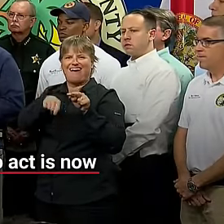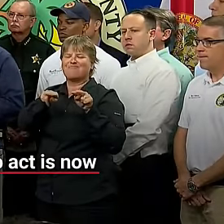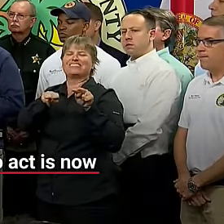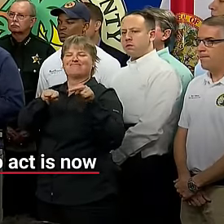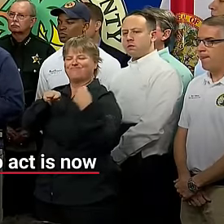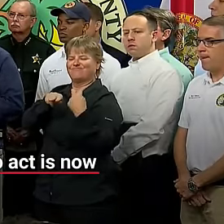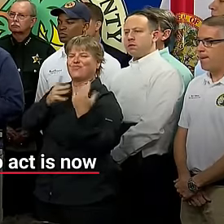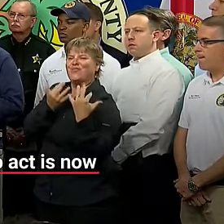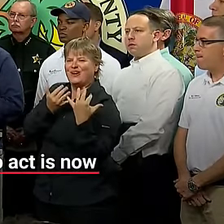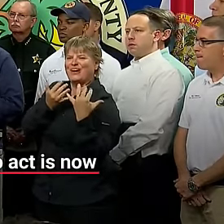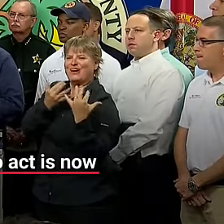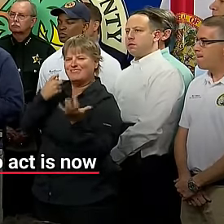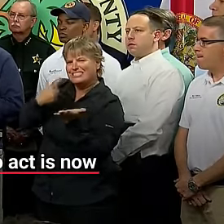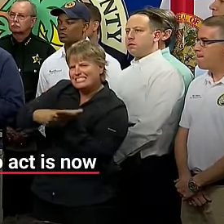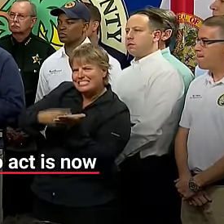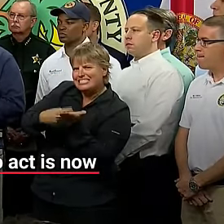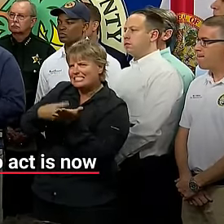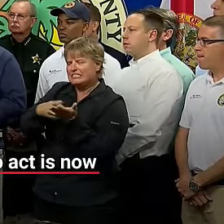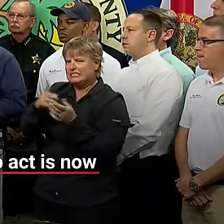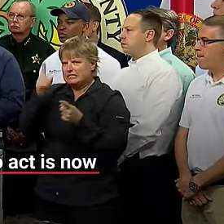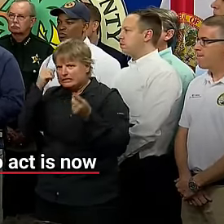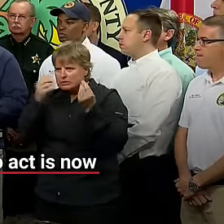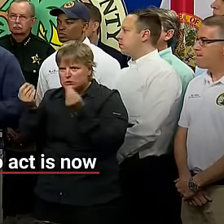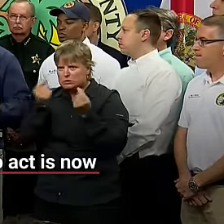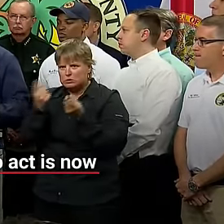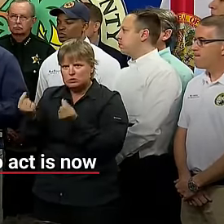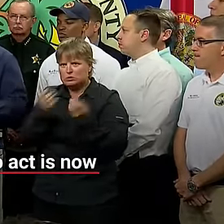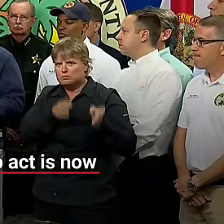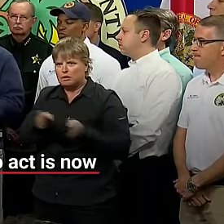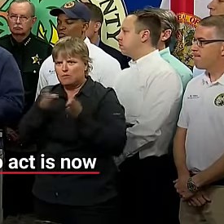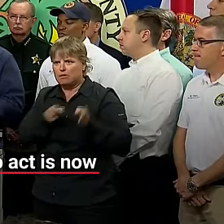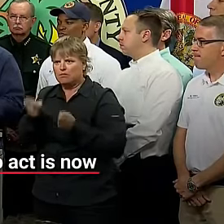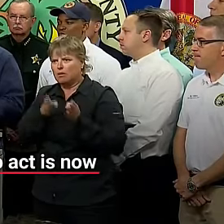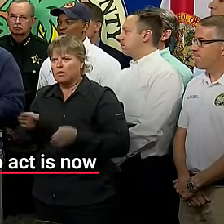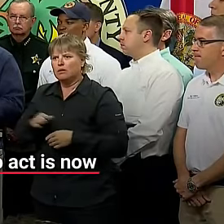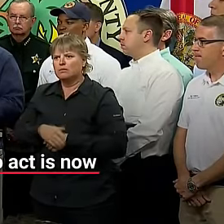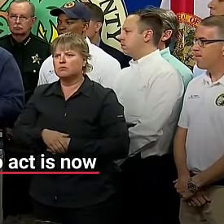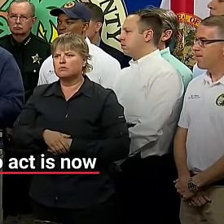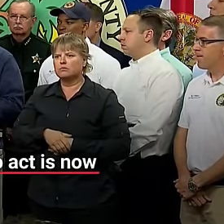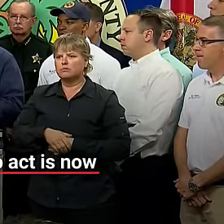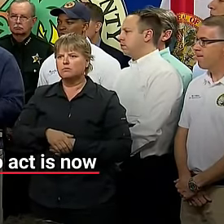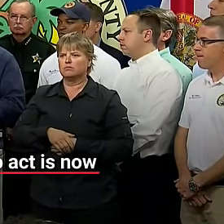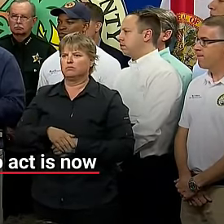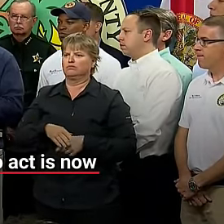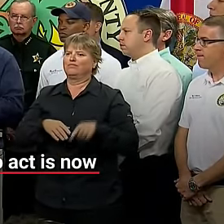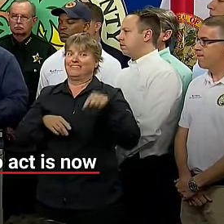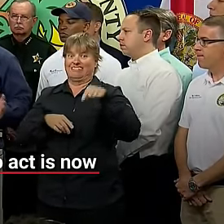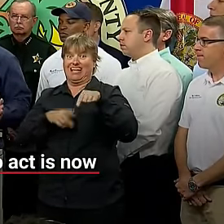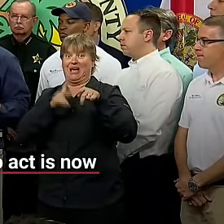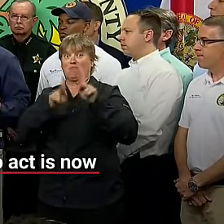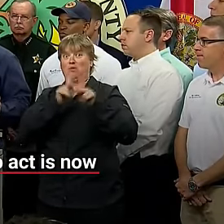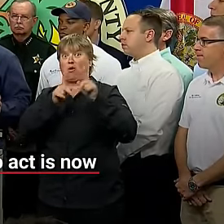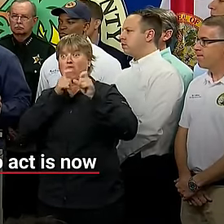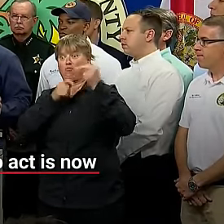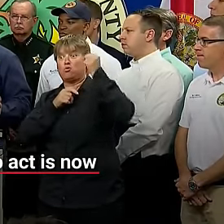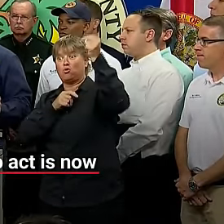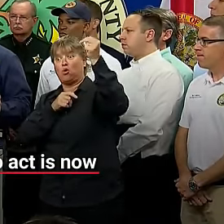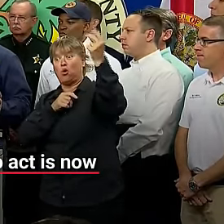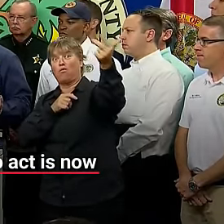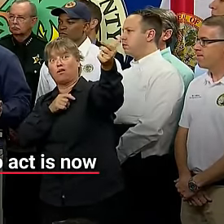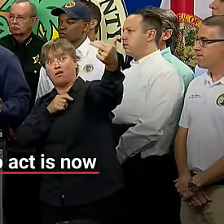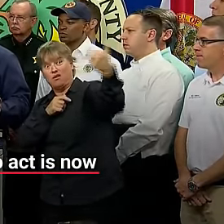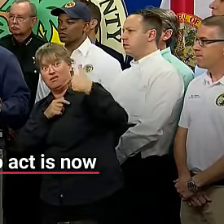fill up these tanks at the gas stations. We've also gotten Georgia, Alabama, and Mississippi to waive